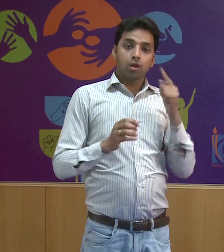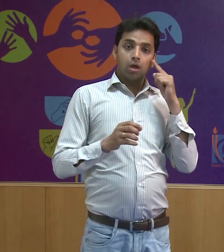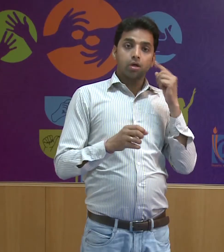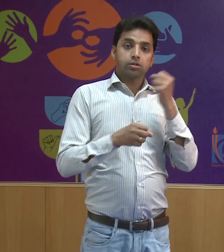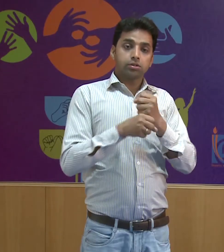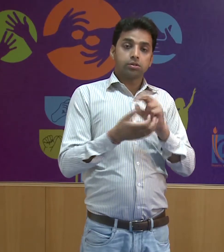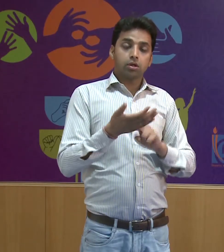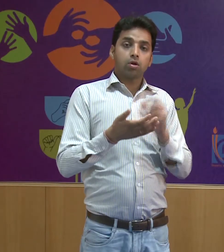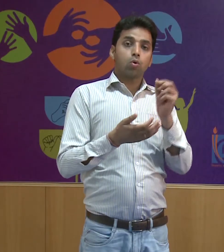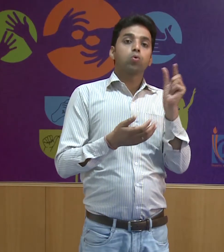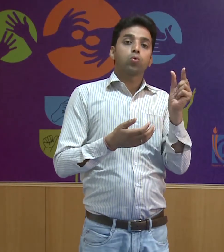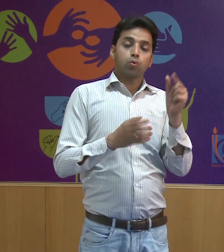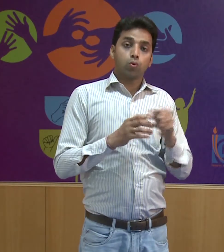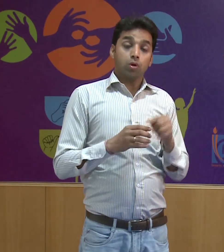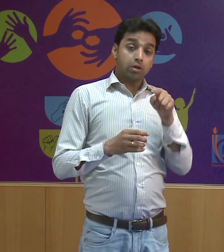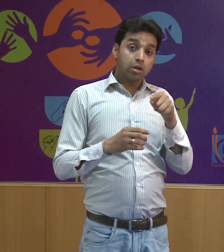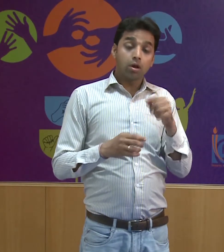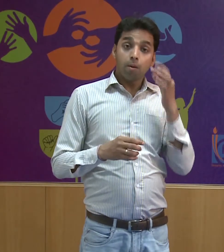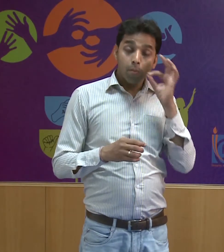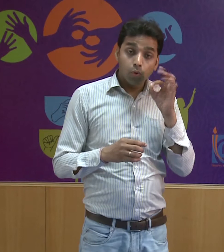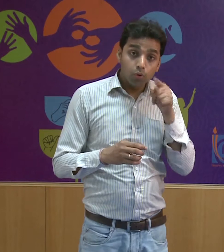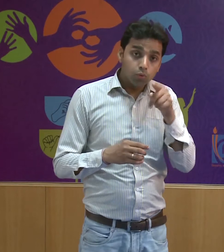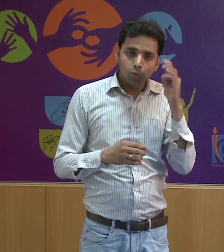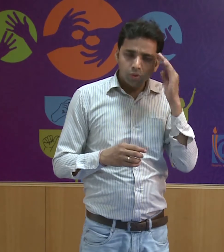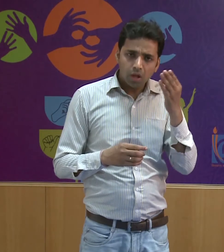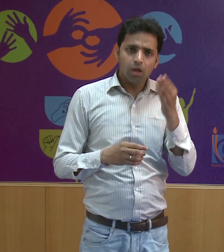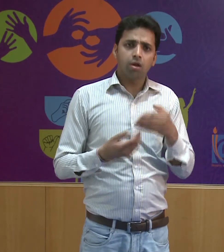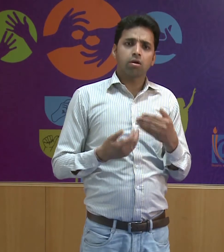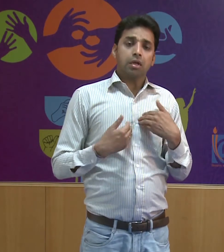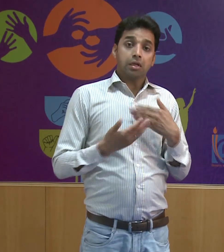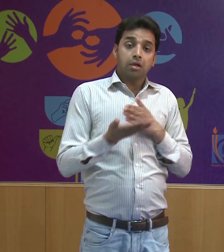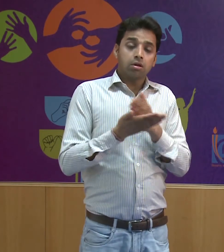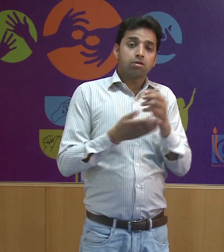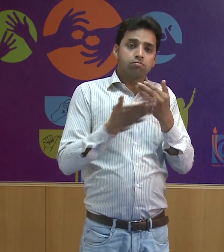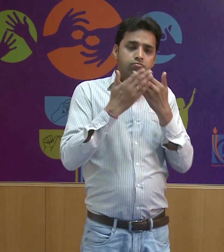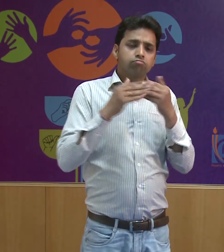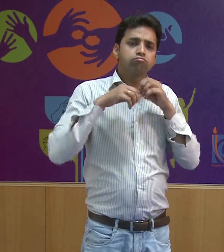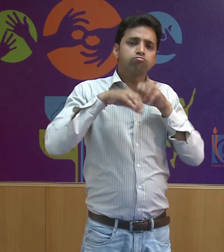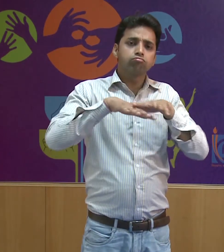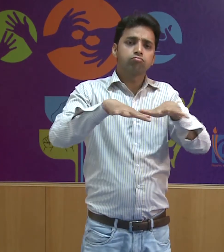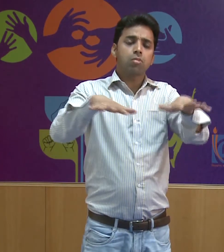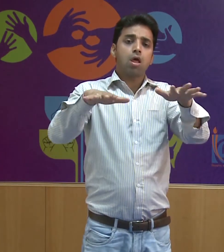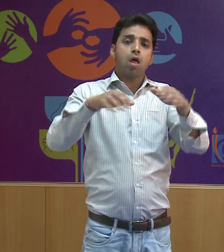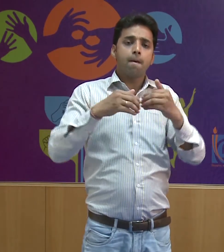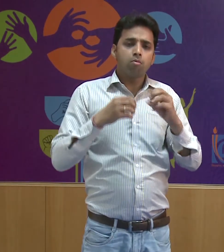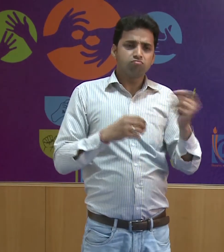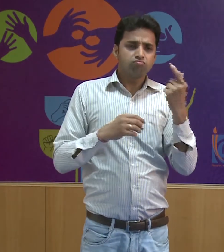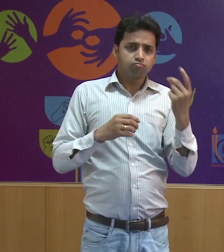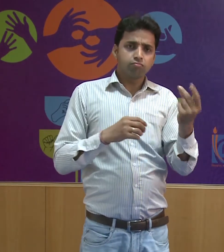It is important to note that education has spread at the very fast speed in India